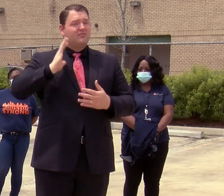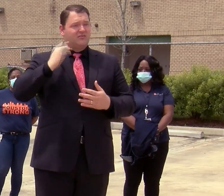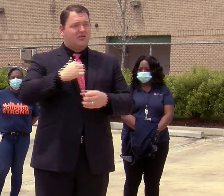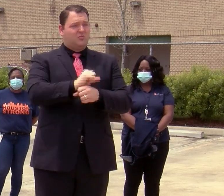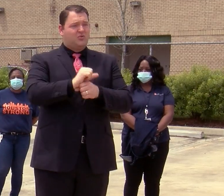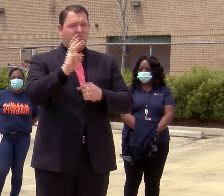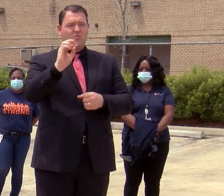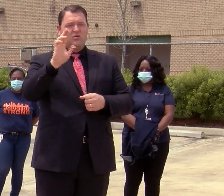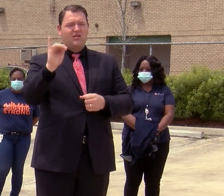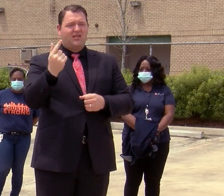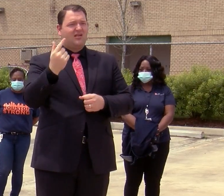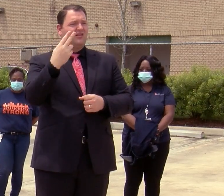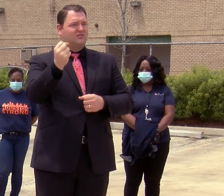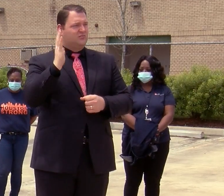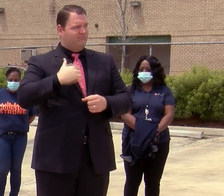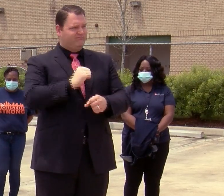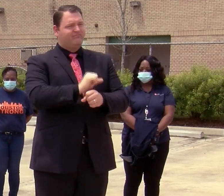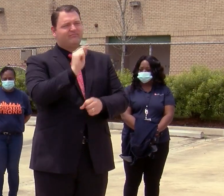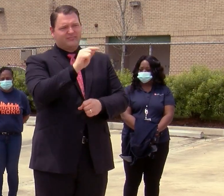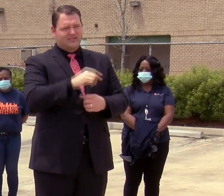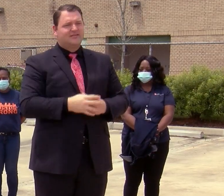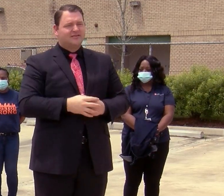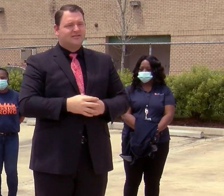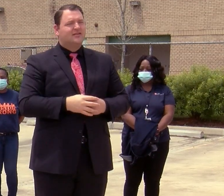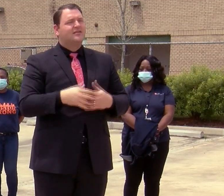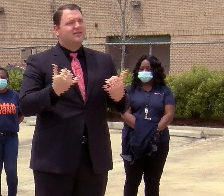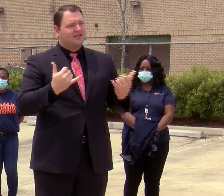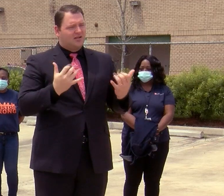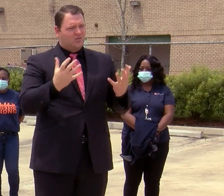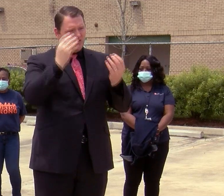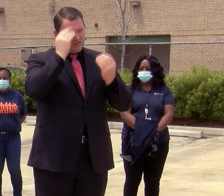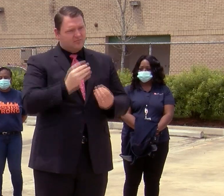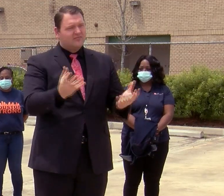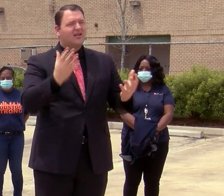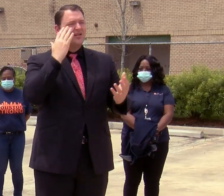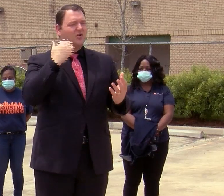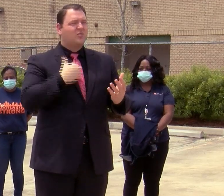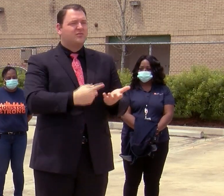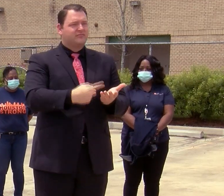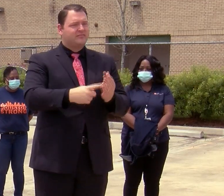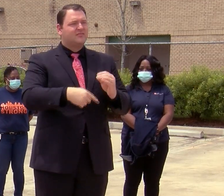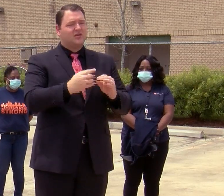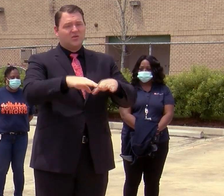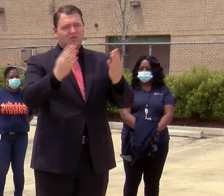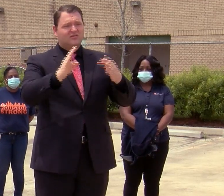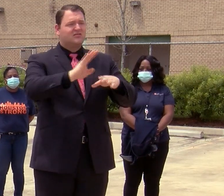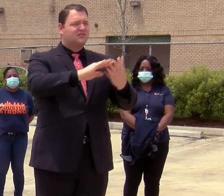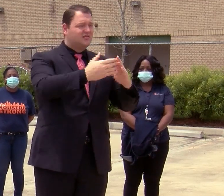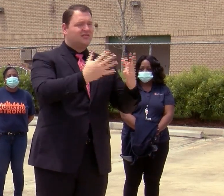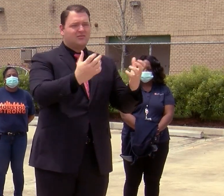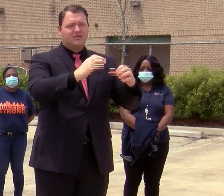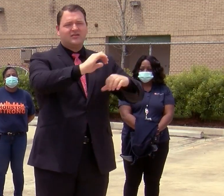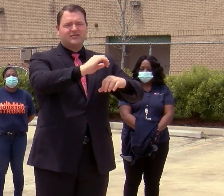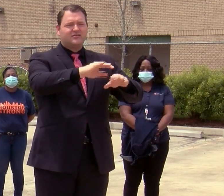Worthing High School. Certainly I want to say that I know that we're talking about opening the city, but these masks are very